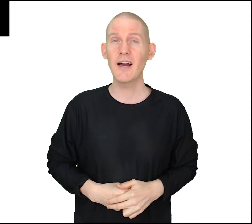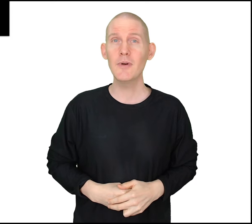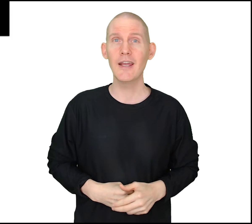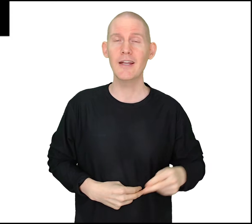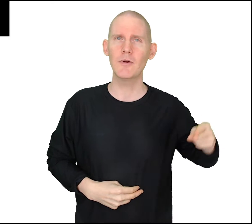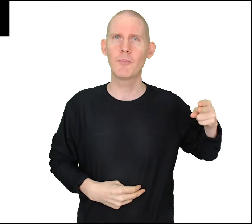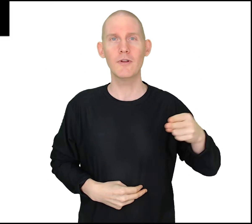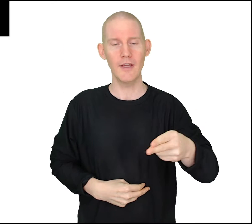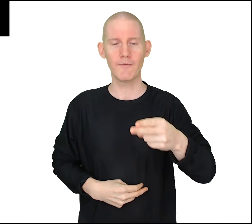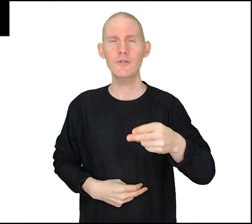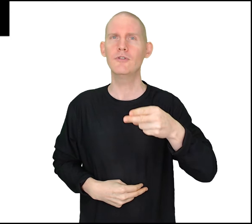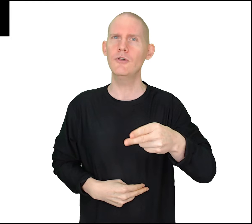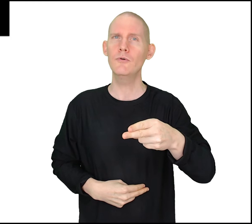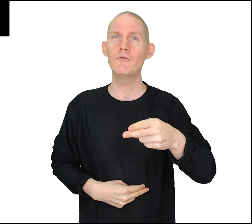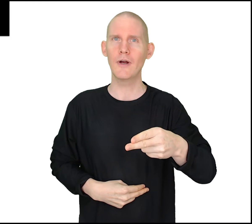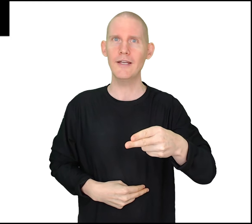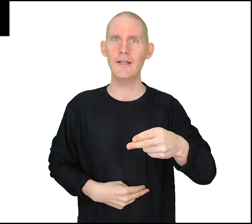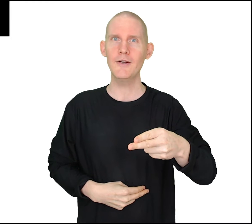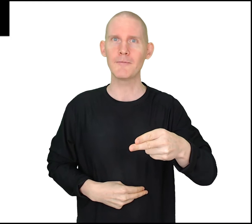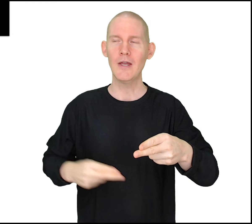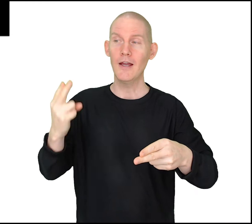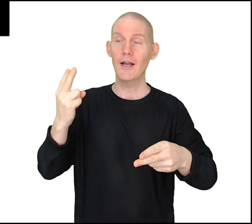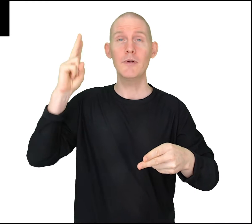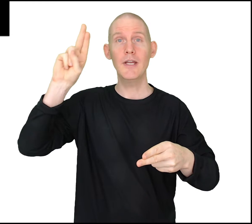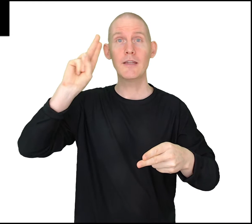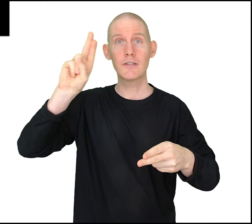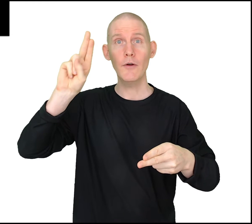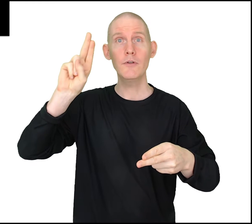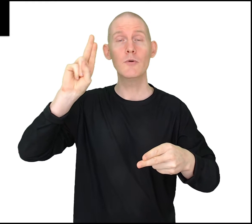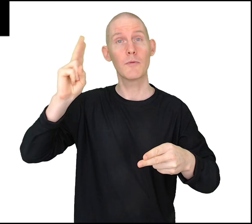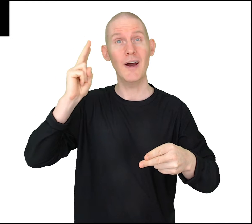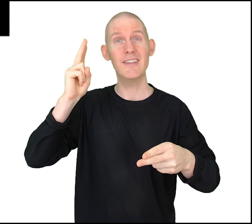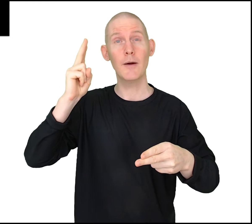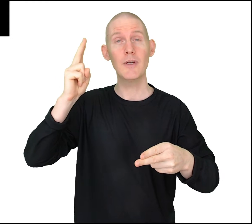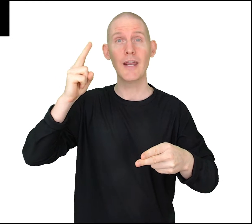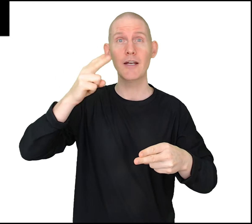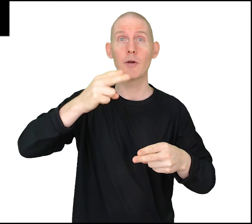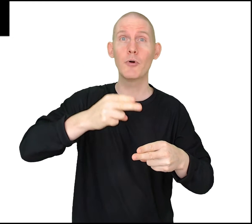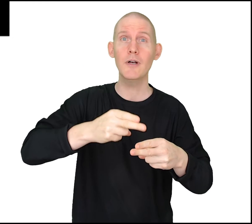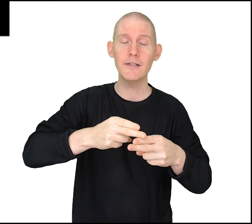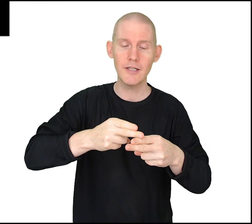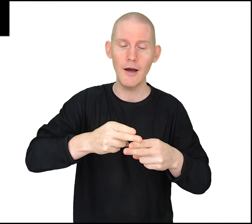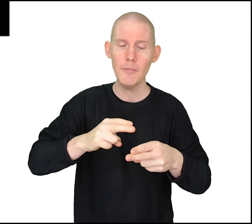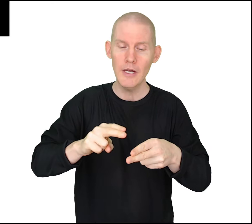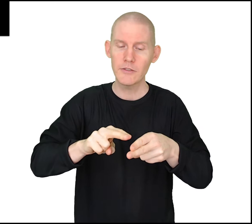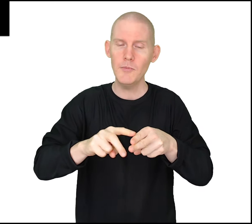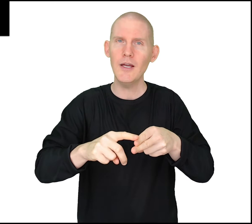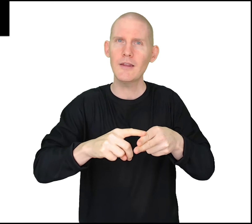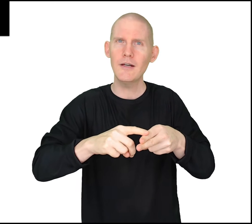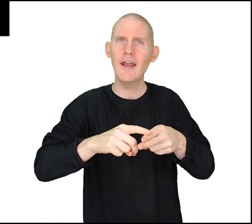hand, I'm going to put that first U right here. Now I'm going to take this other U with my dominant hand, I'm going to put it on top. It's going to be at the end,